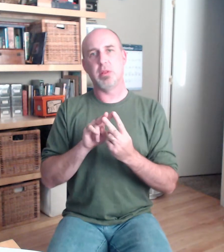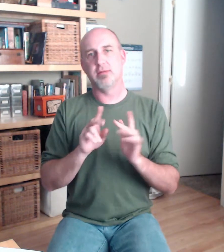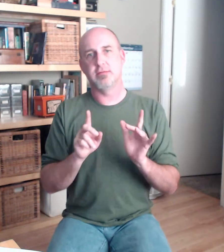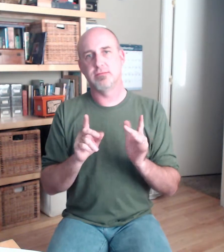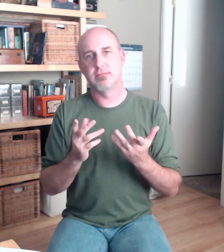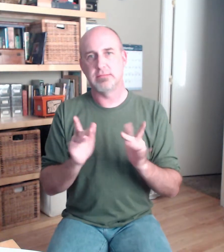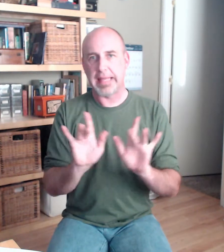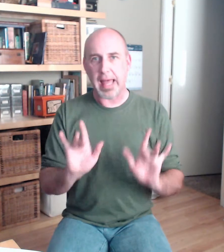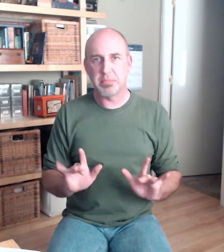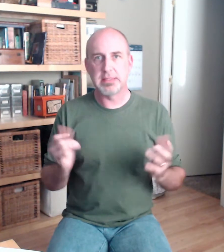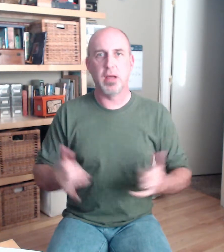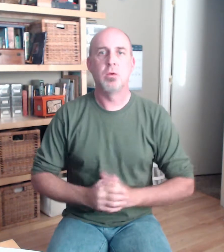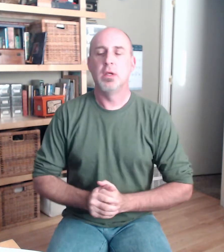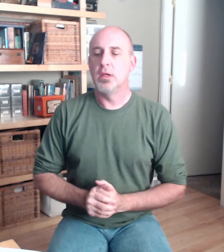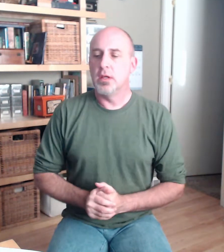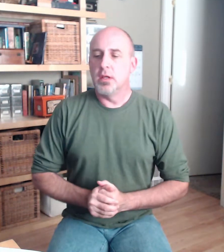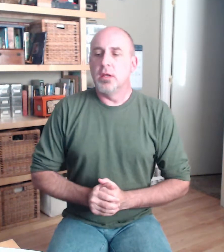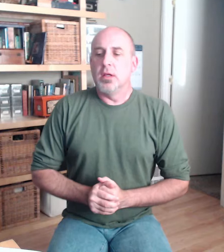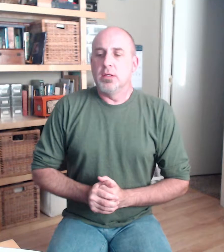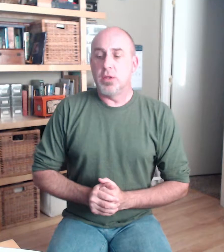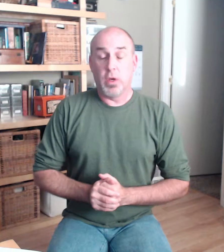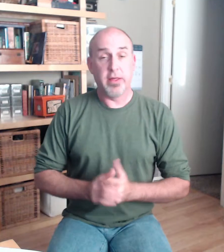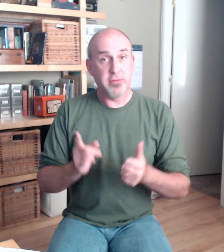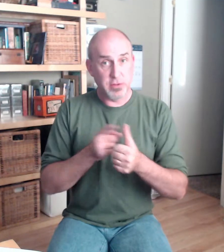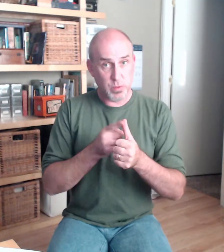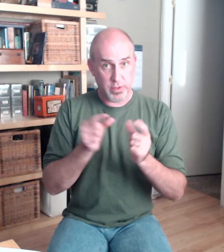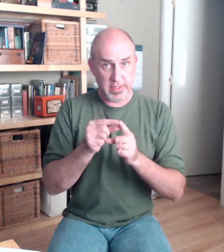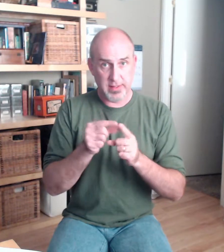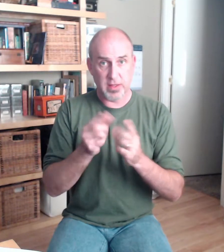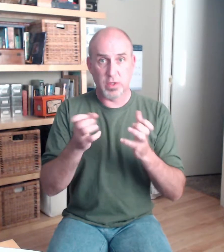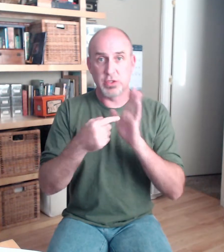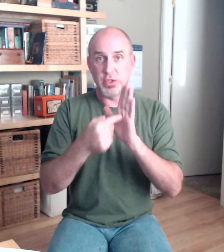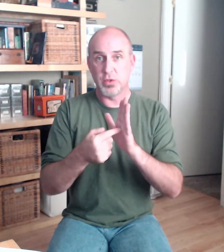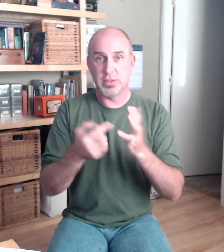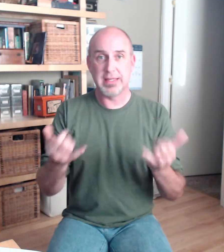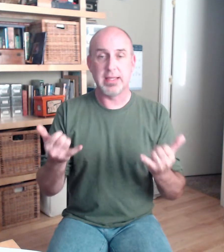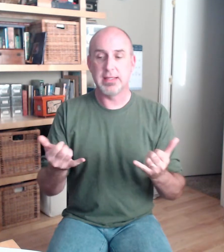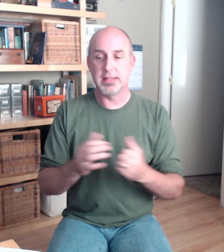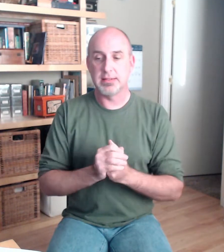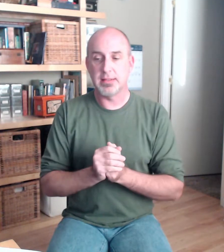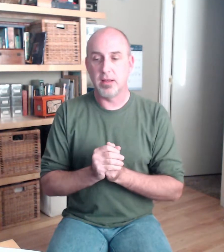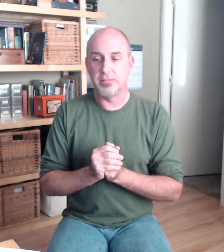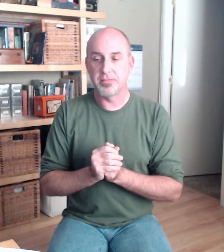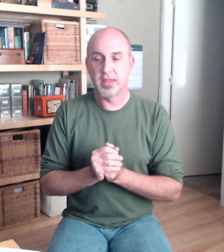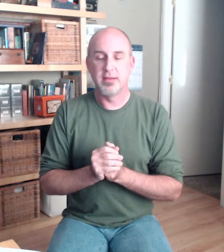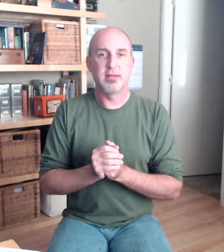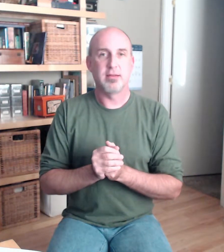of gaps now. So the first word that I wanted to show you today is kind